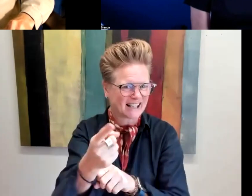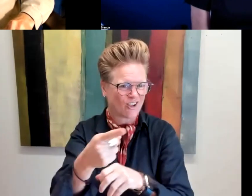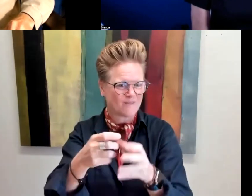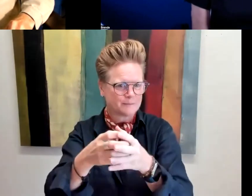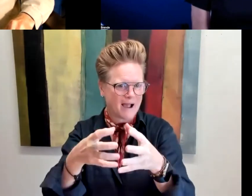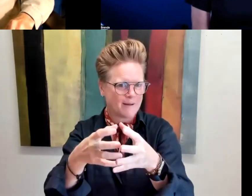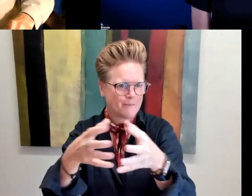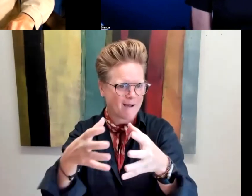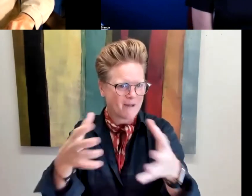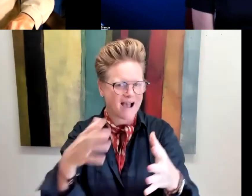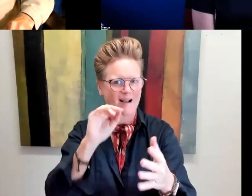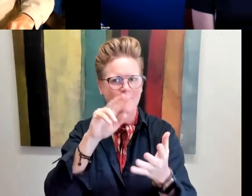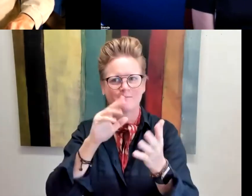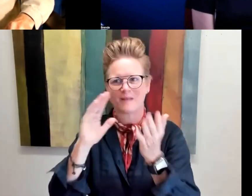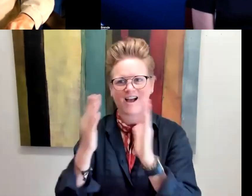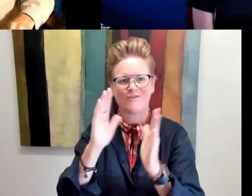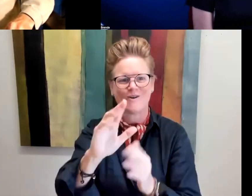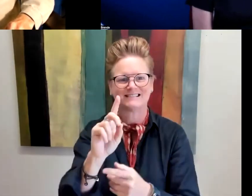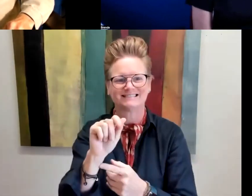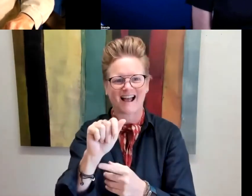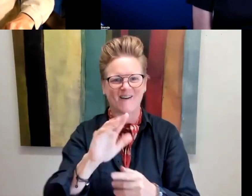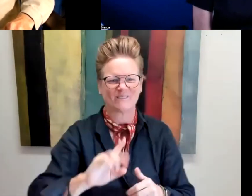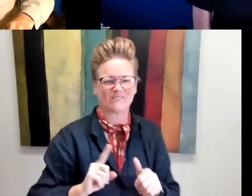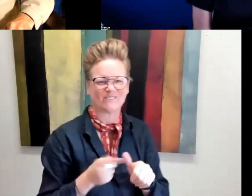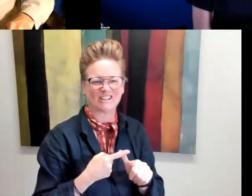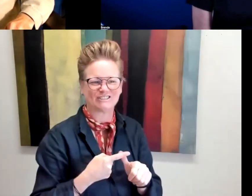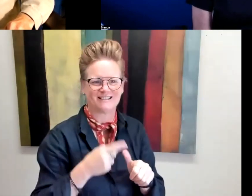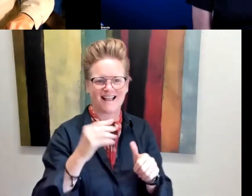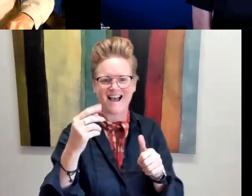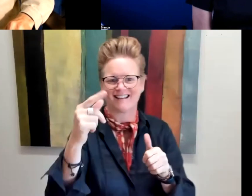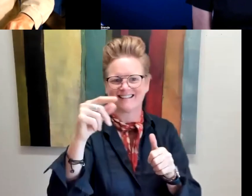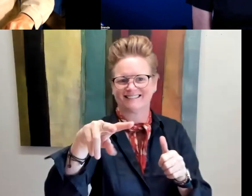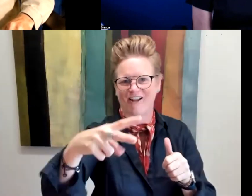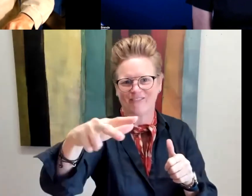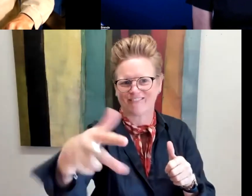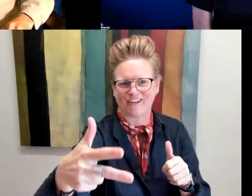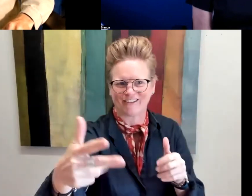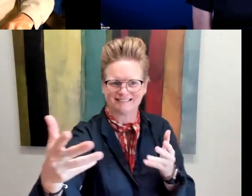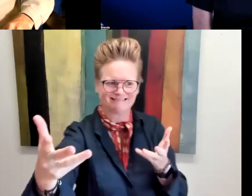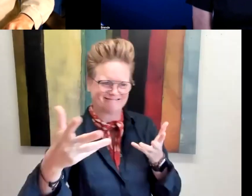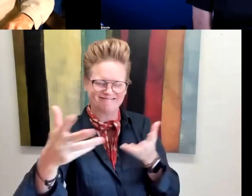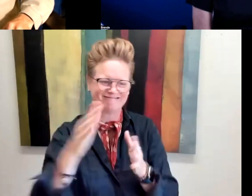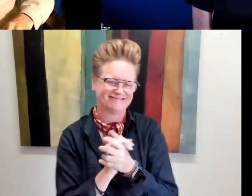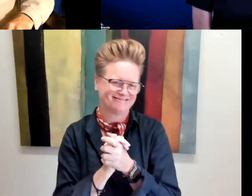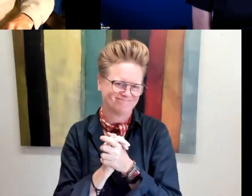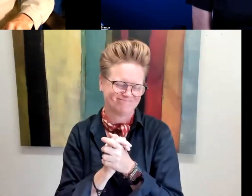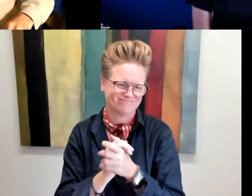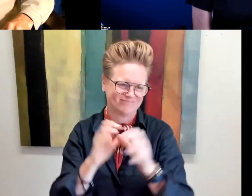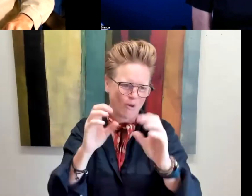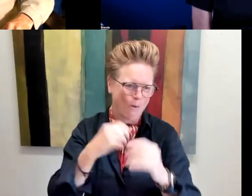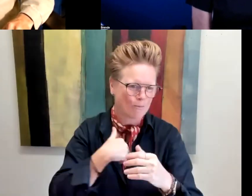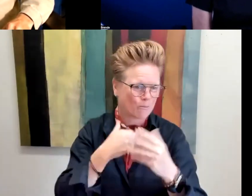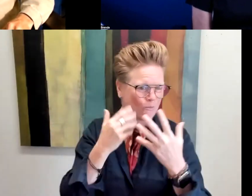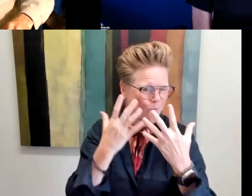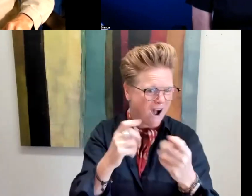more next year and as it expands, and comparing your data to the first, you know, second and third years,